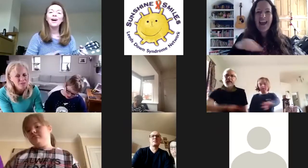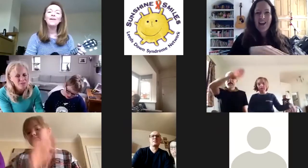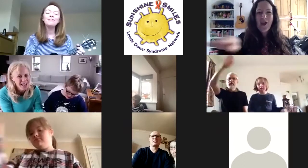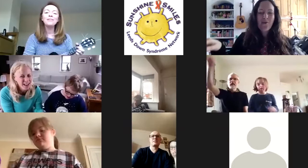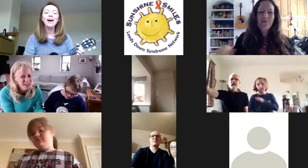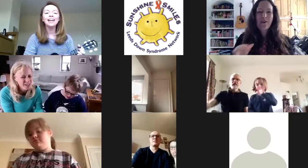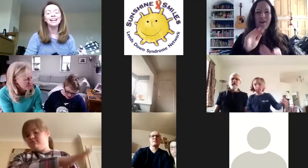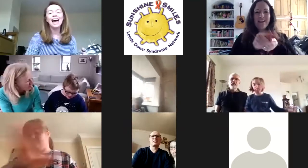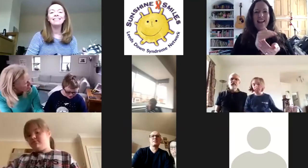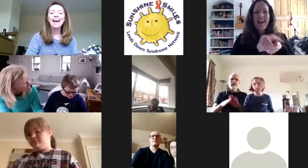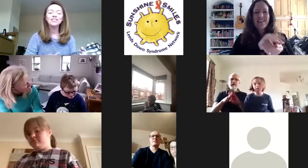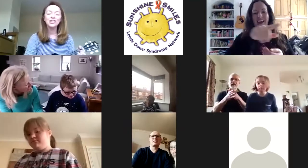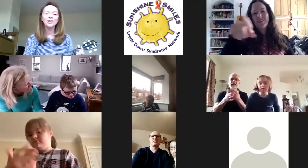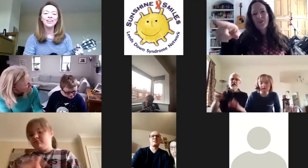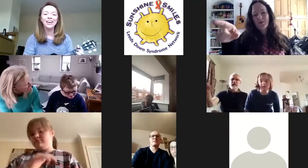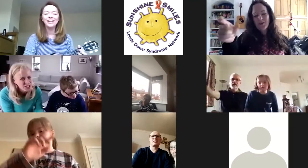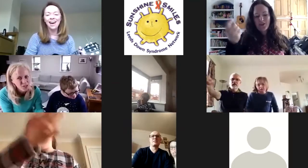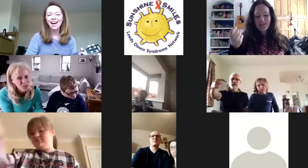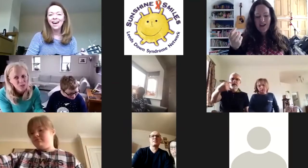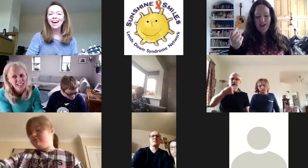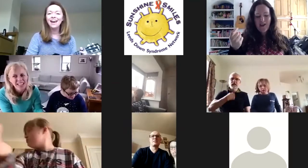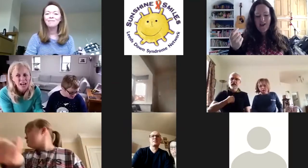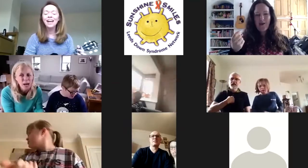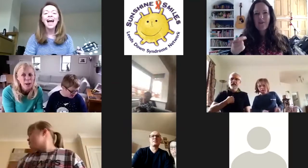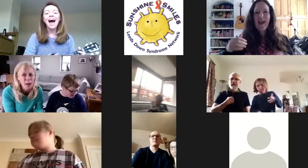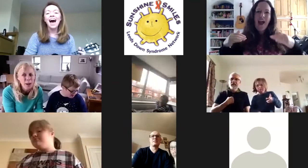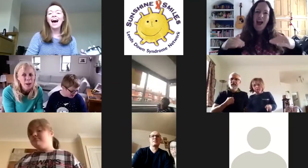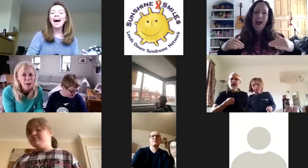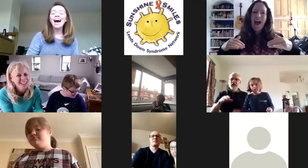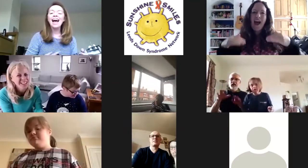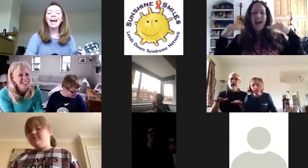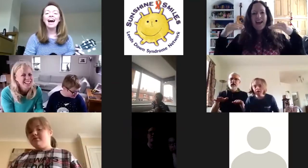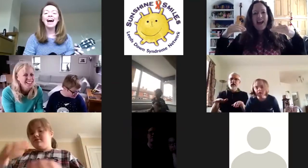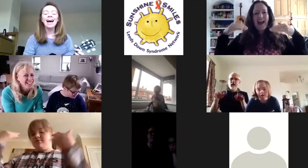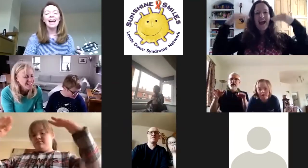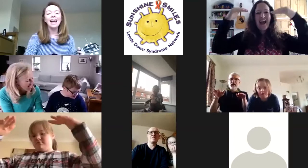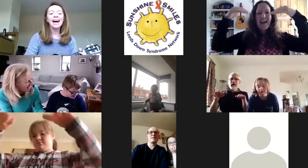Hello everyone, glad that you could come.